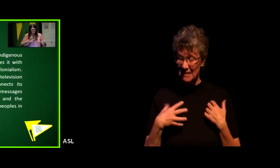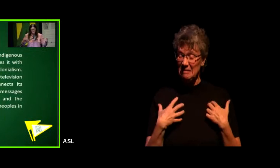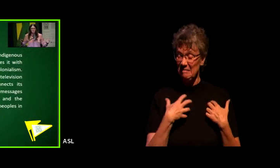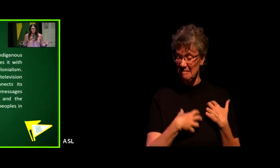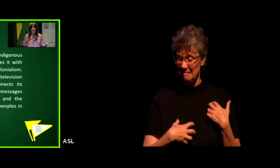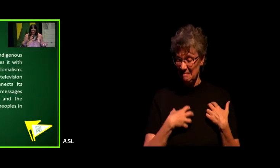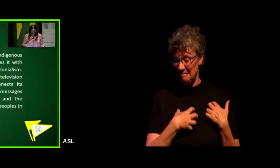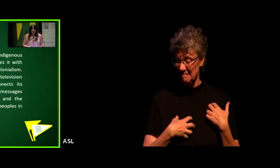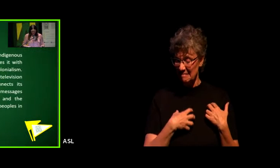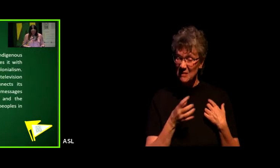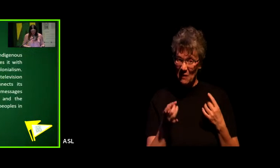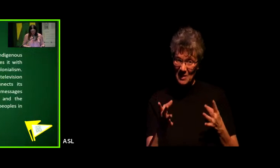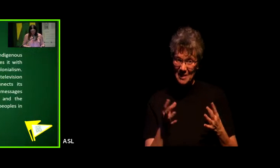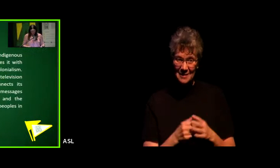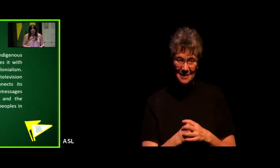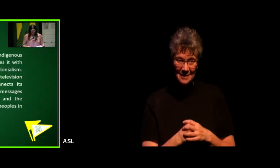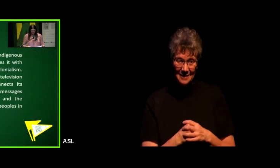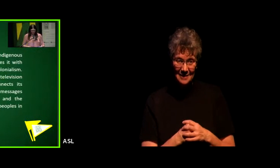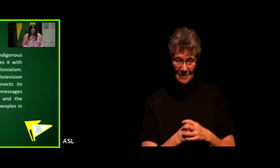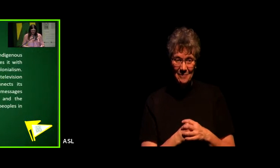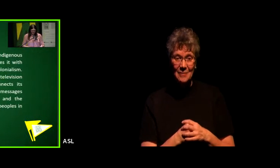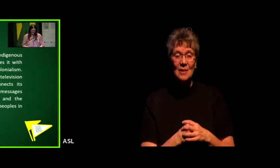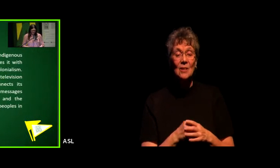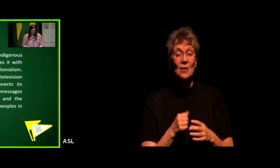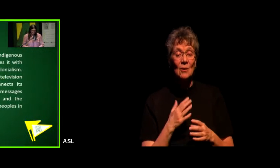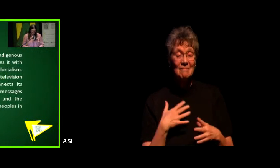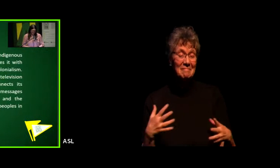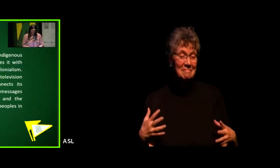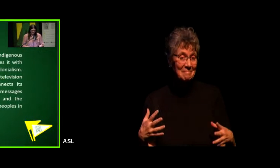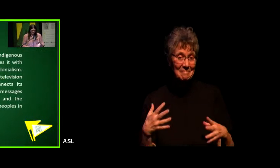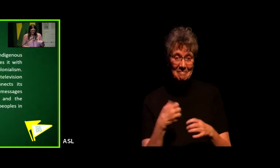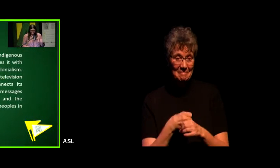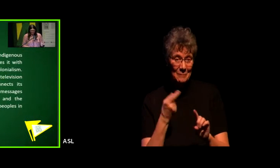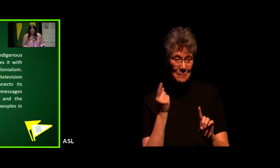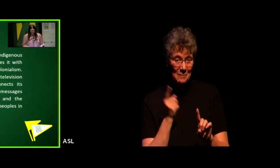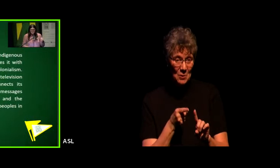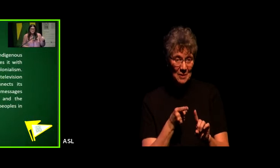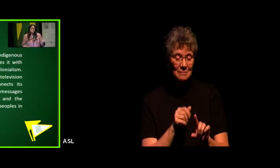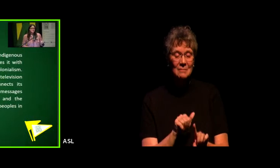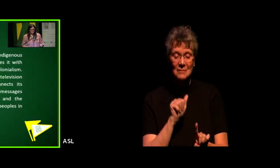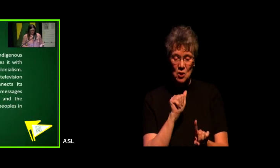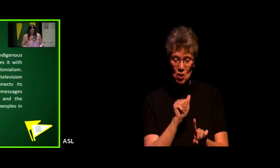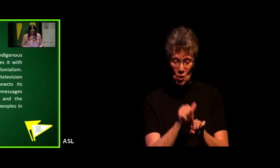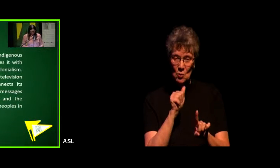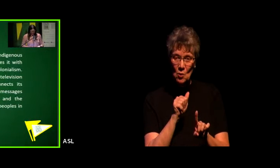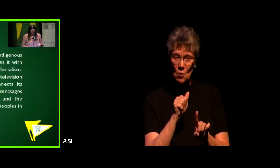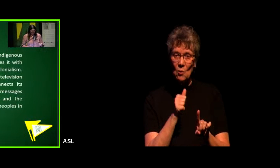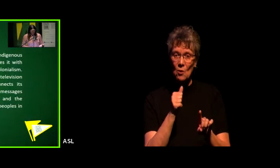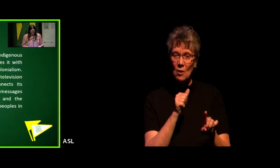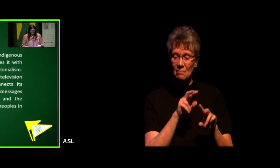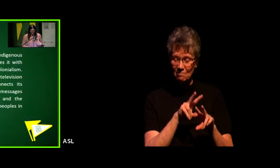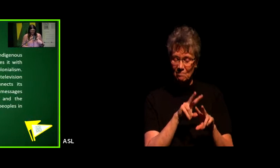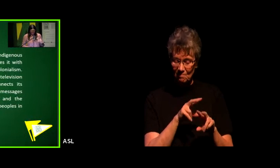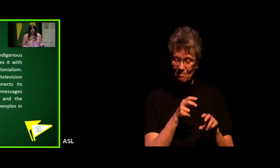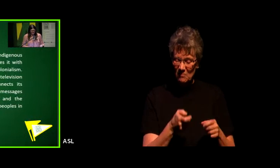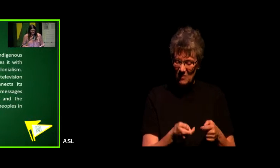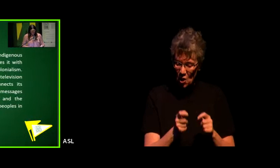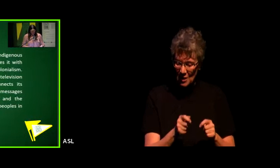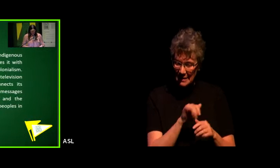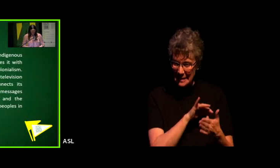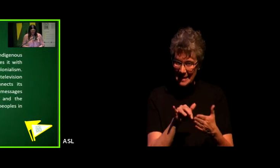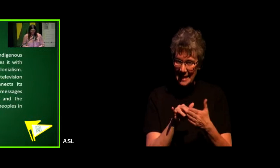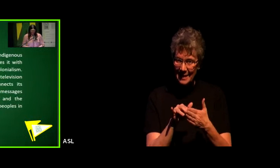So in conclusion, and to generally sum up what I've been trying to point out, pseudoarchaeology steals history and it replaces it with these